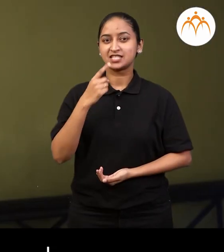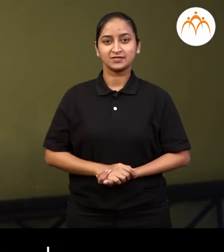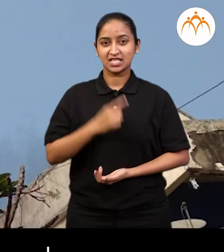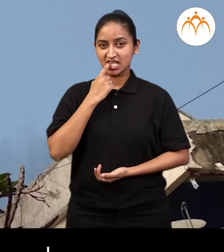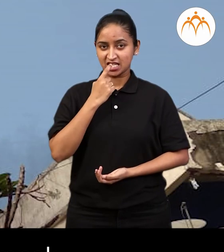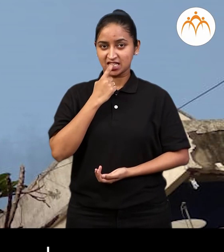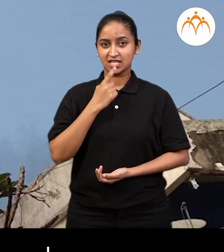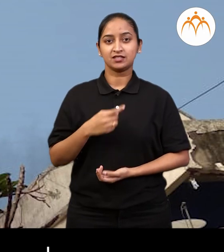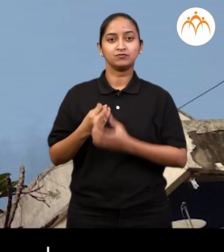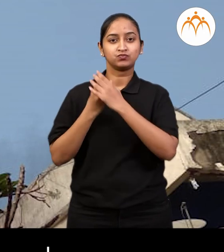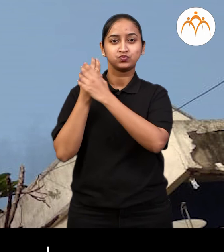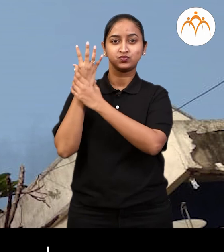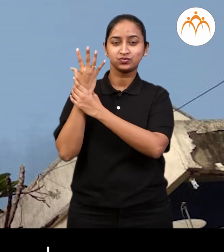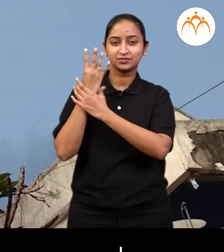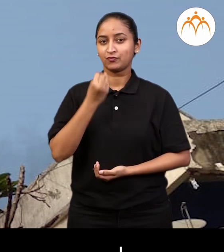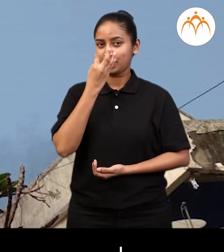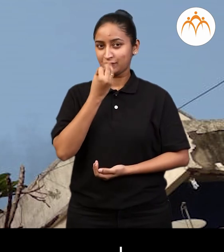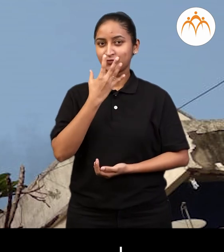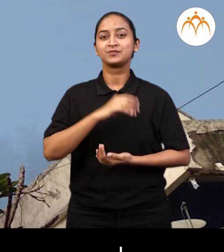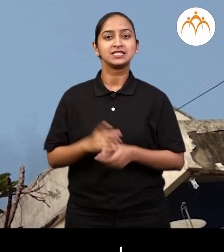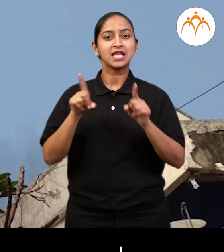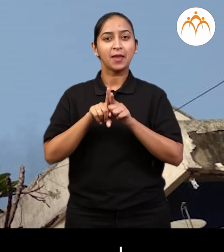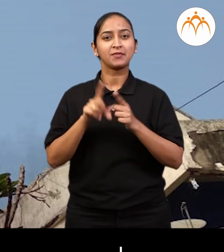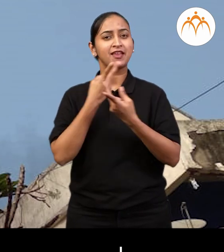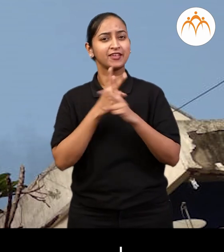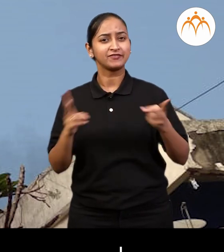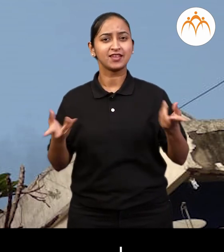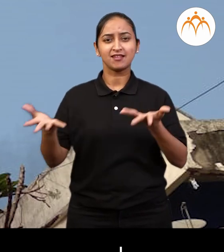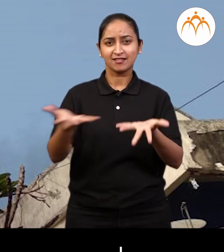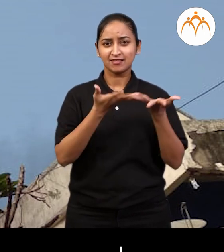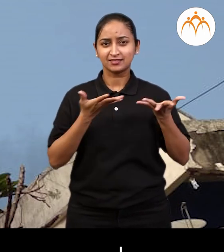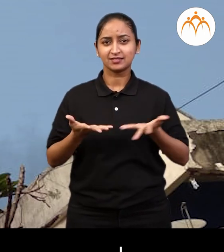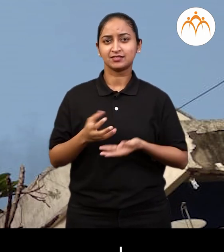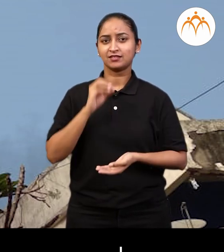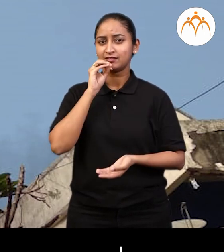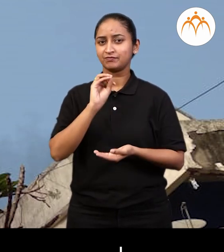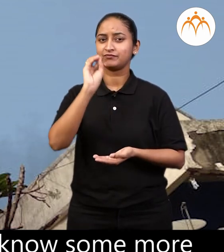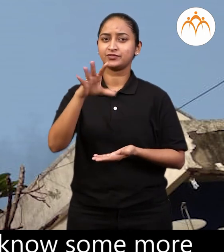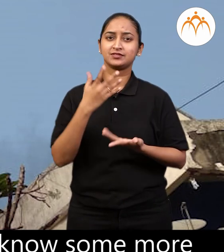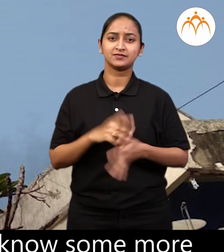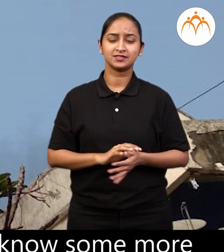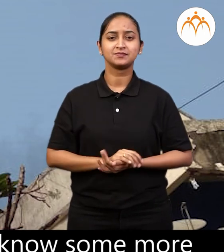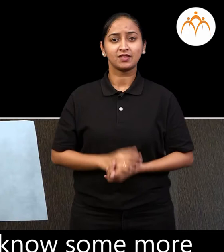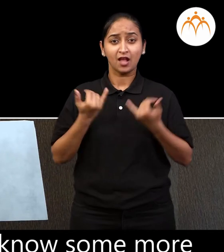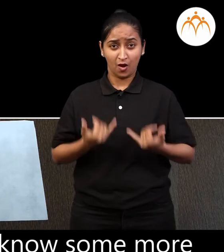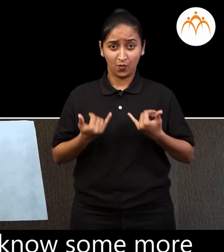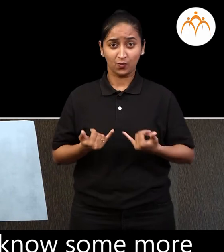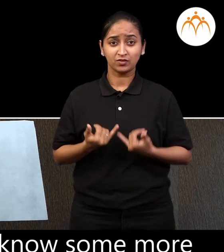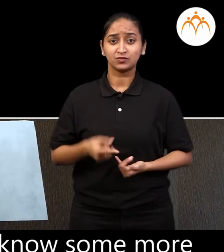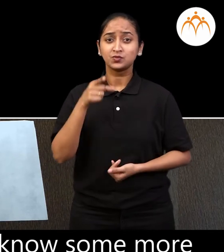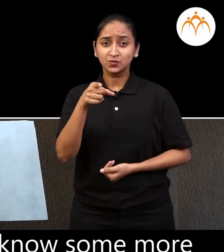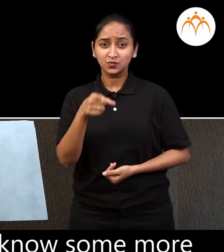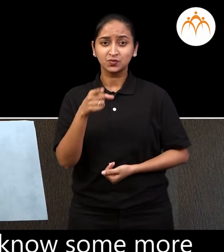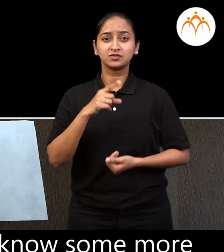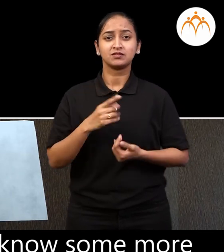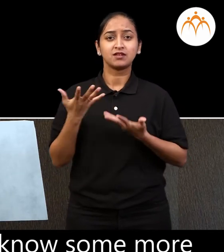teeth, white champak. They gave some more names also. Now, think